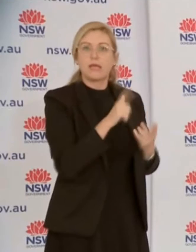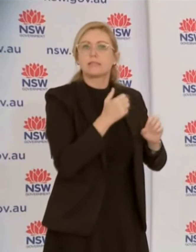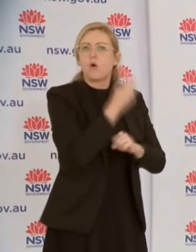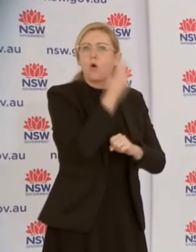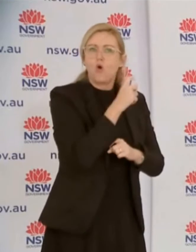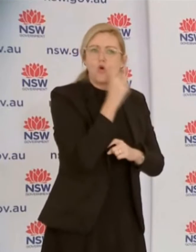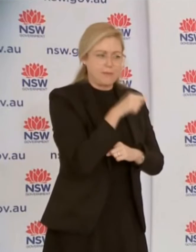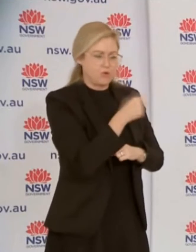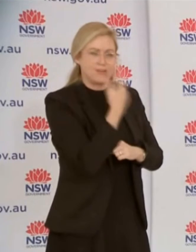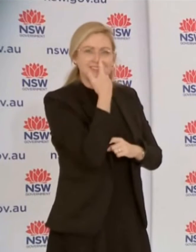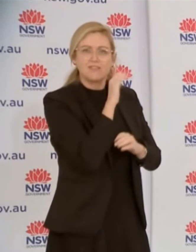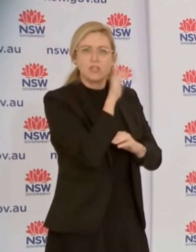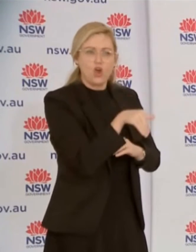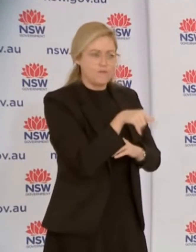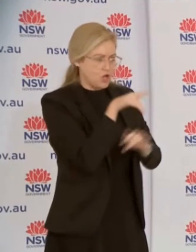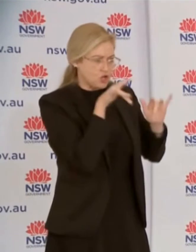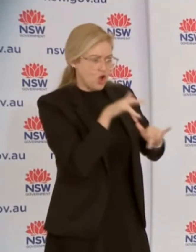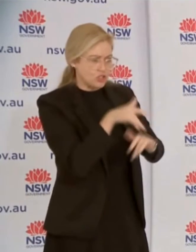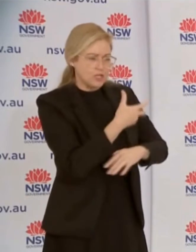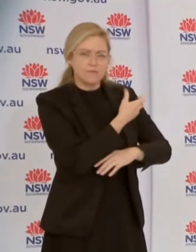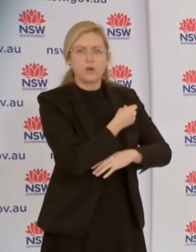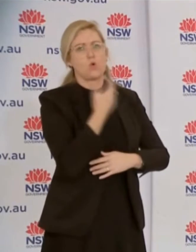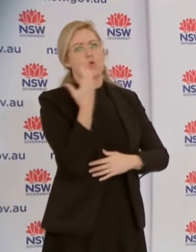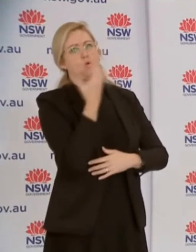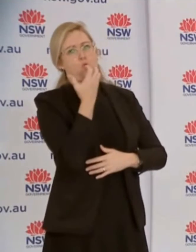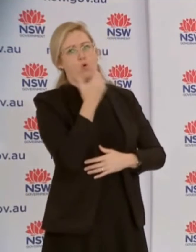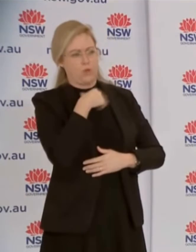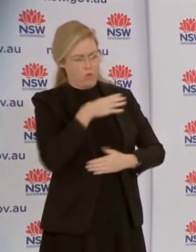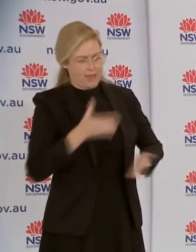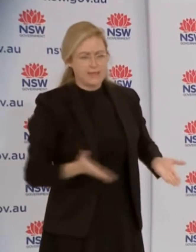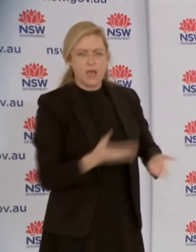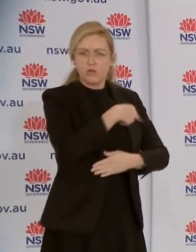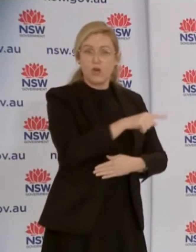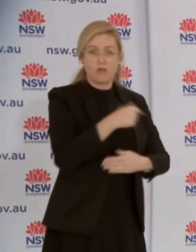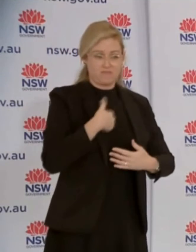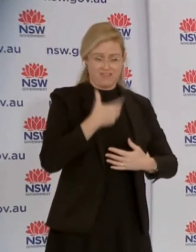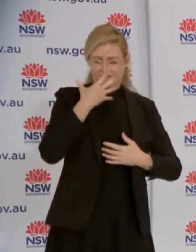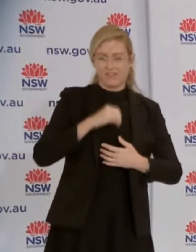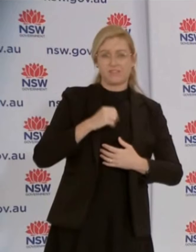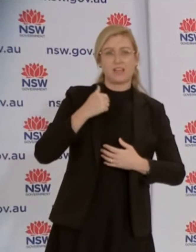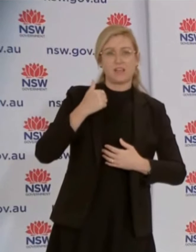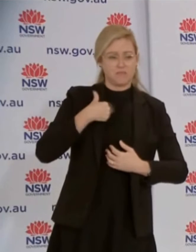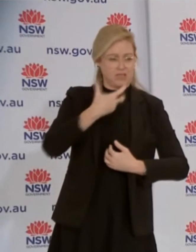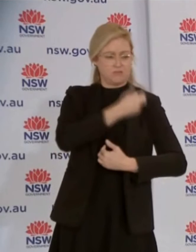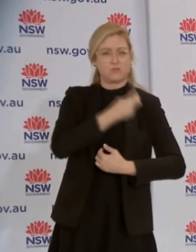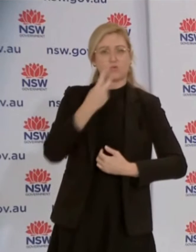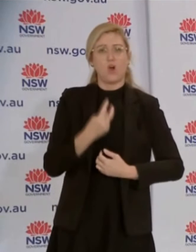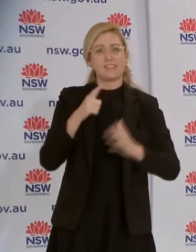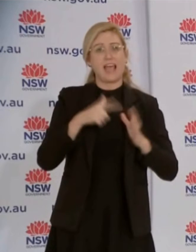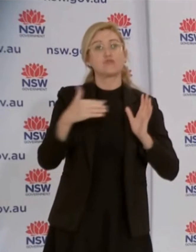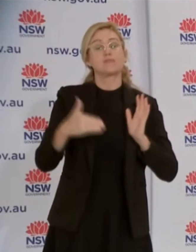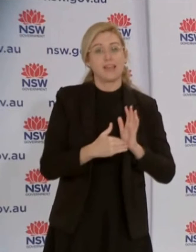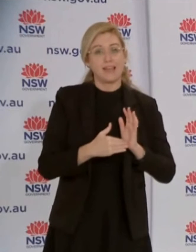concern. I'm 50, I've had AstraZeneca. There is no reason for anybody not to accept either